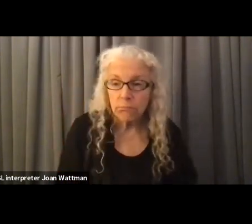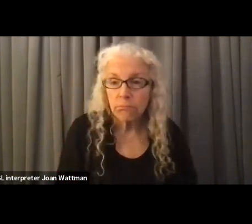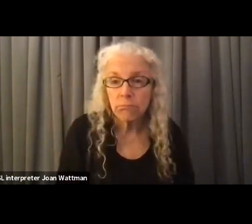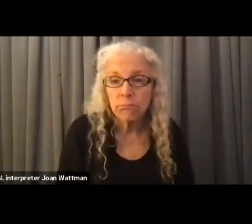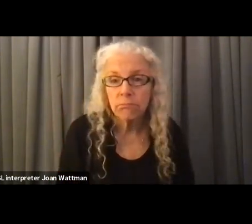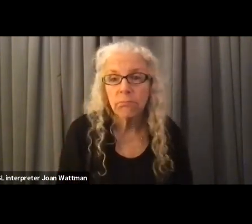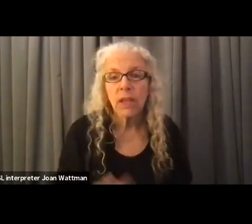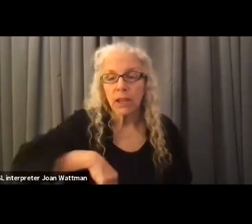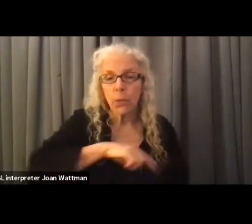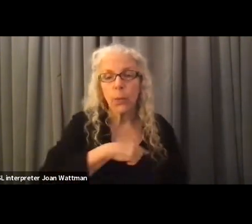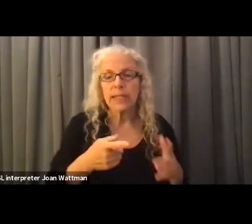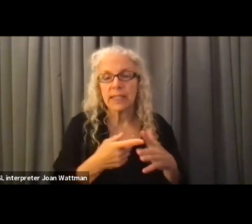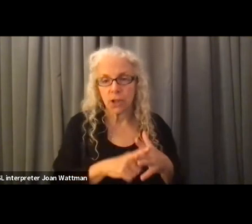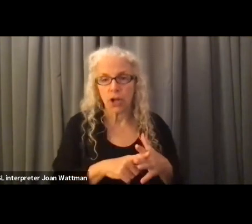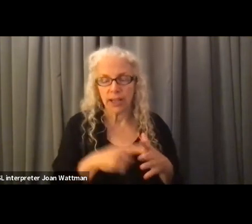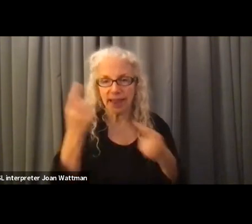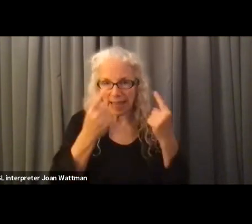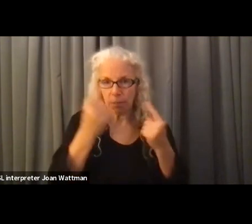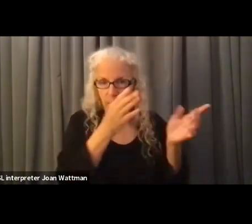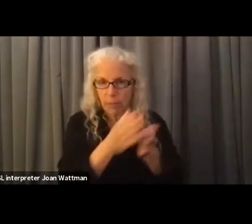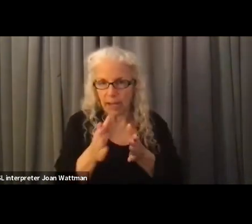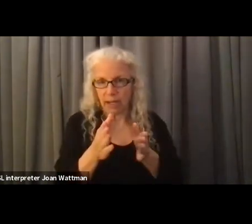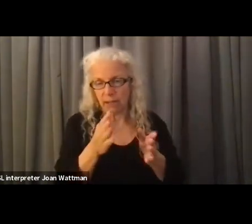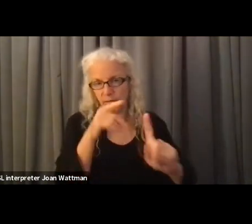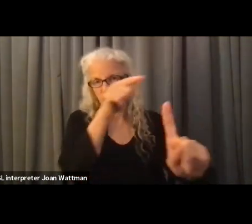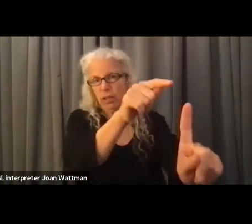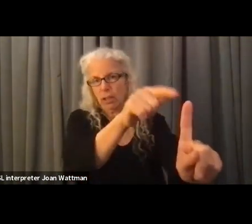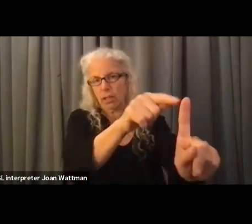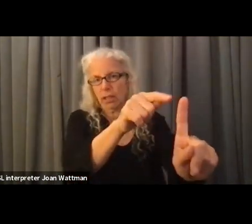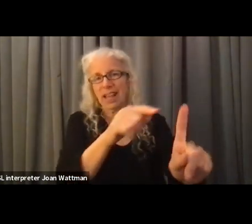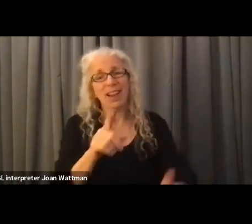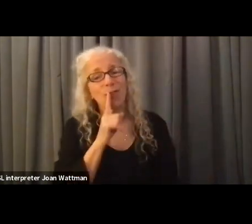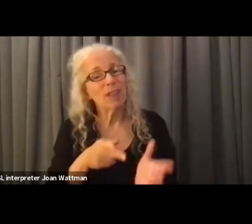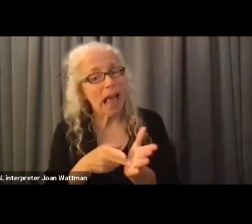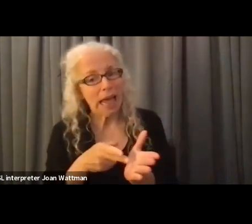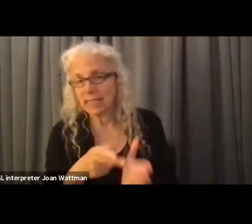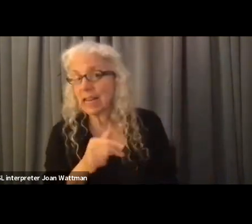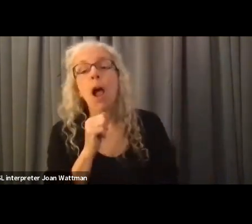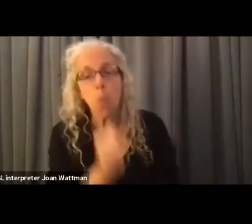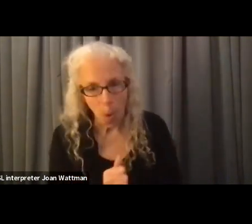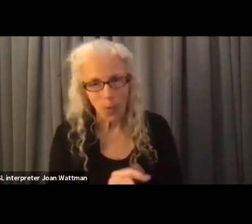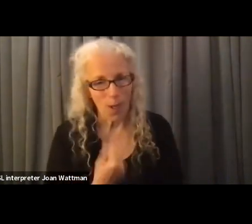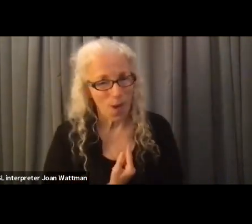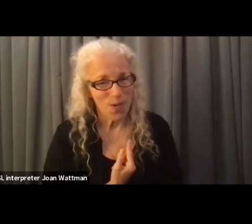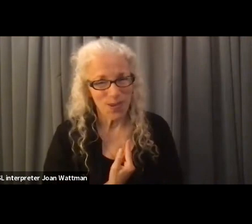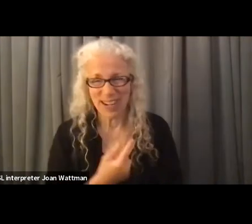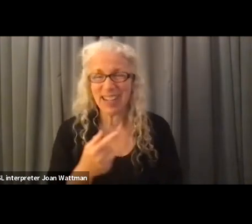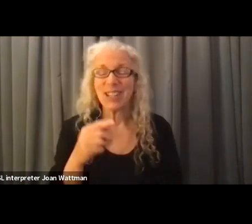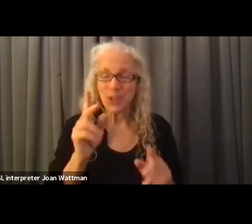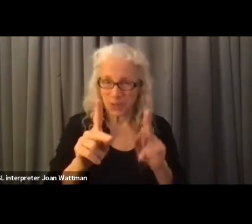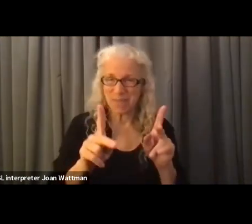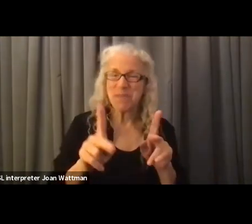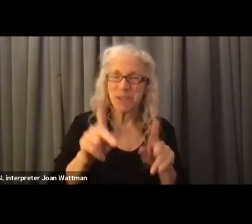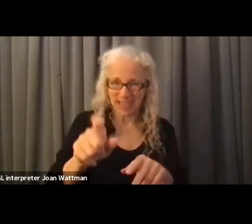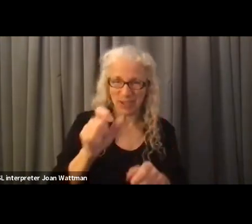That we will start to plan a forum. I want to be really honest. I'm not doing this alone. So if people aren't going to be working with me, we're not going to